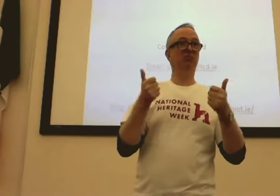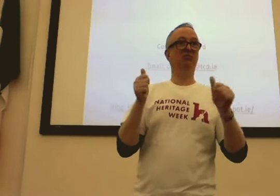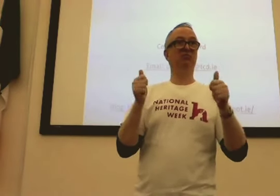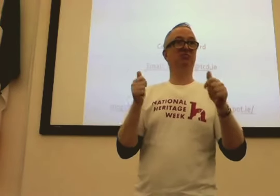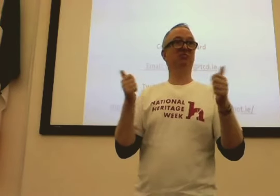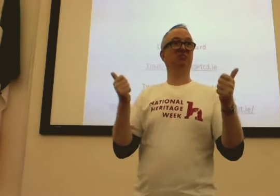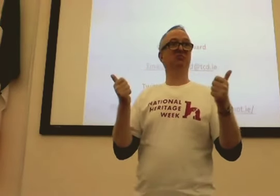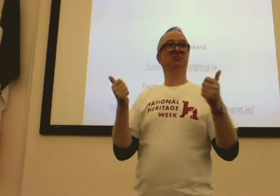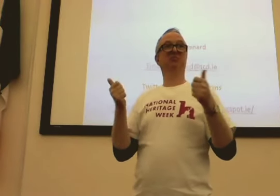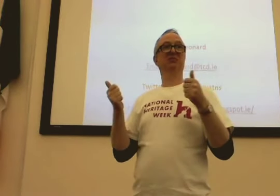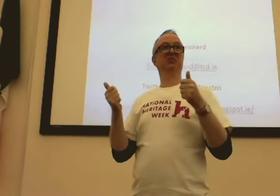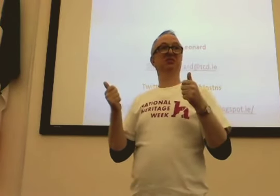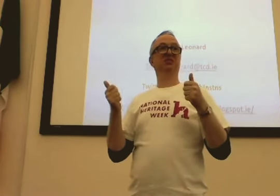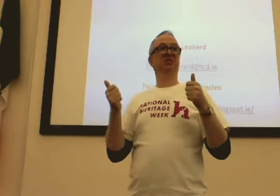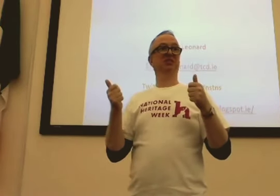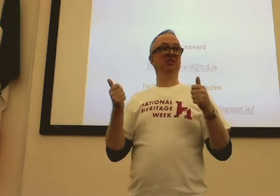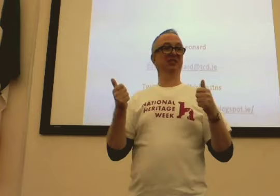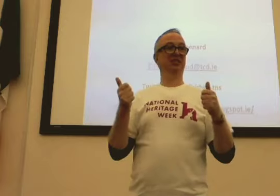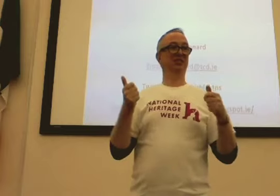Any conflict for this?